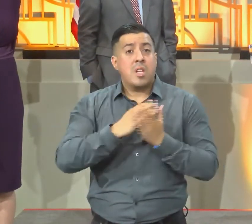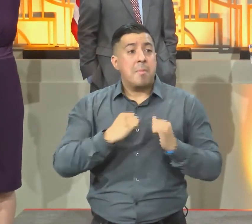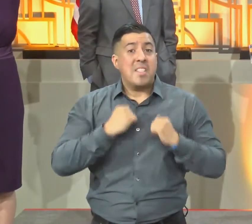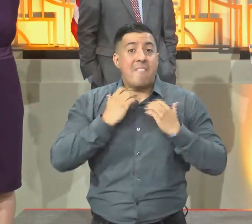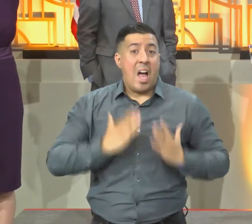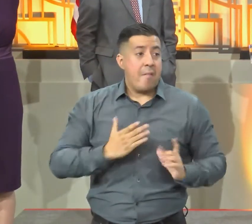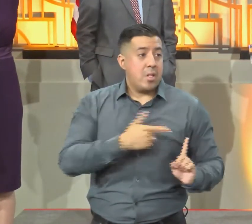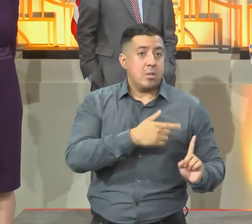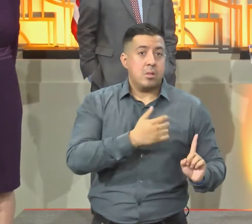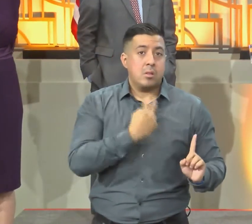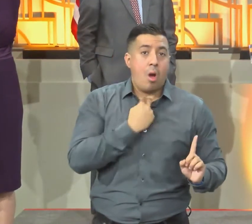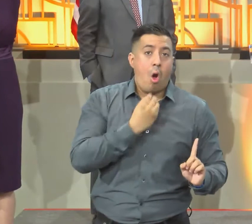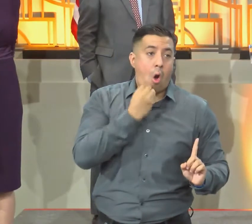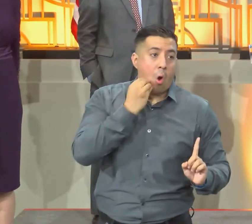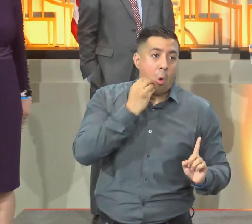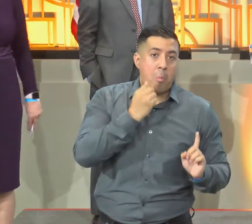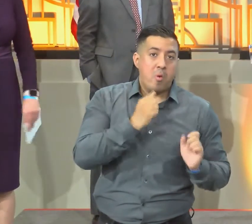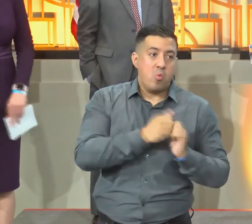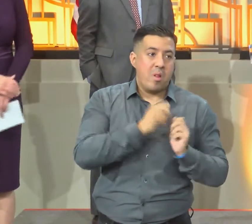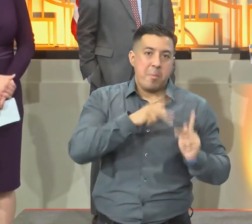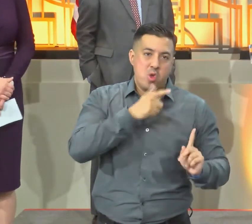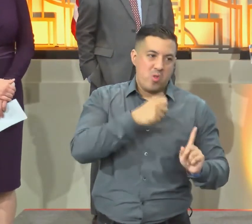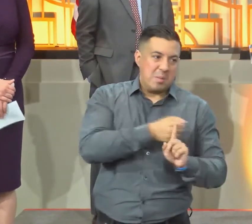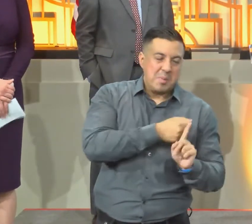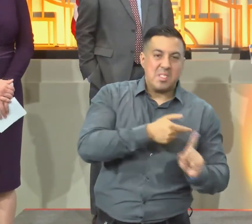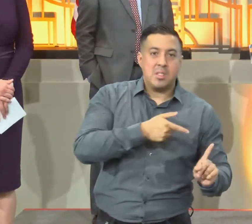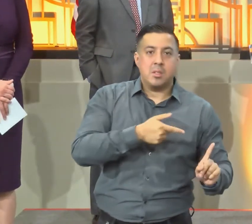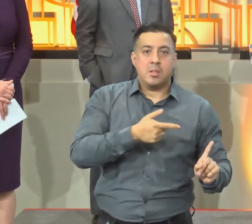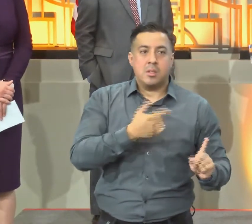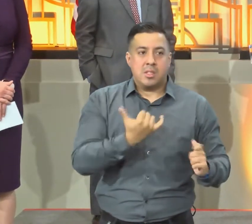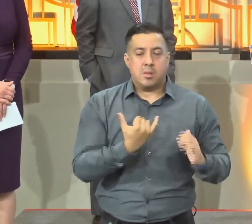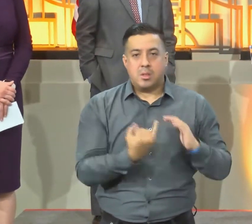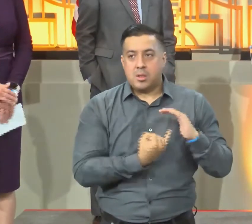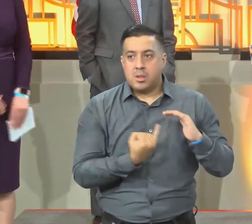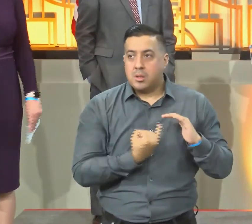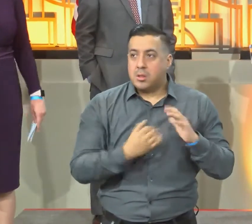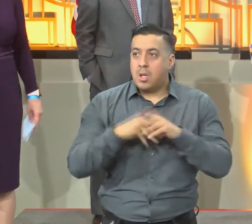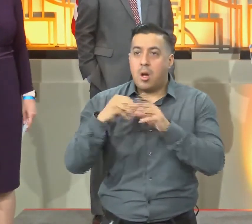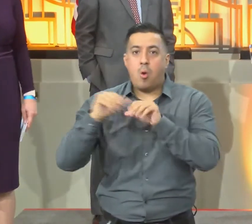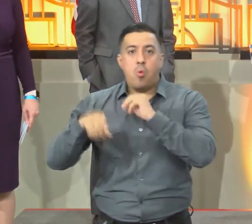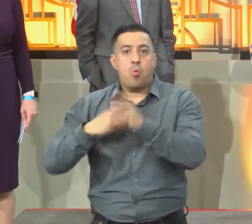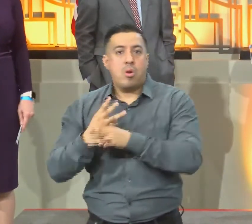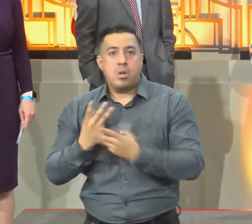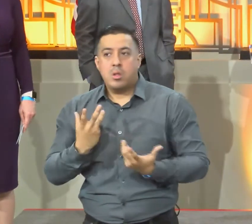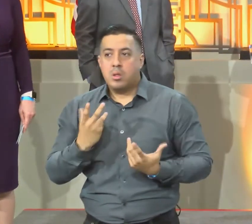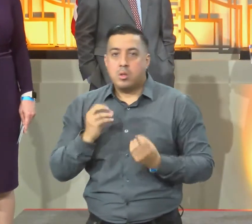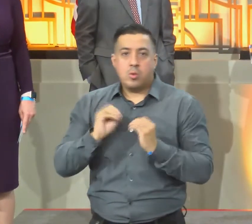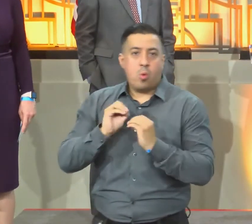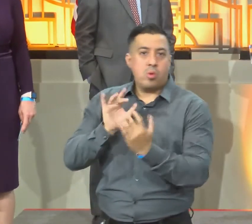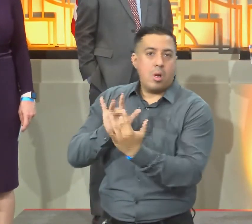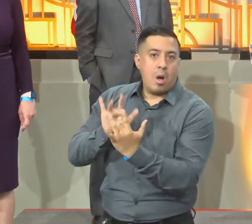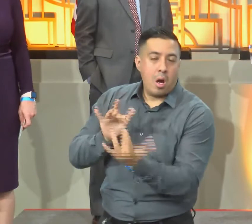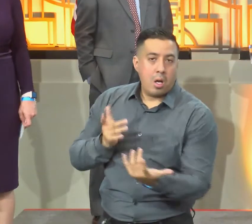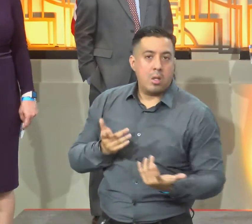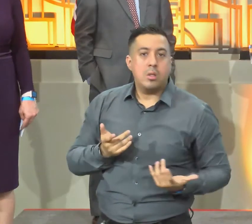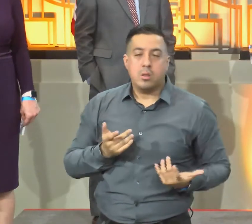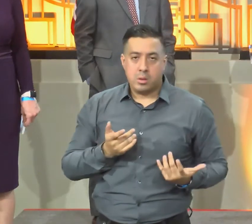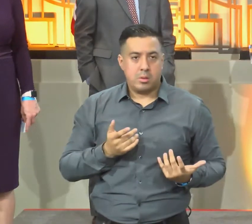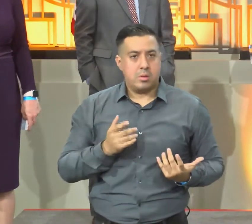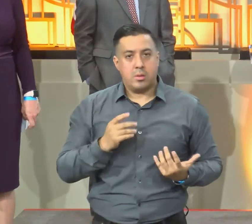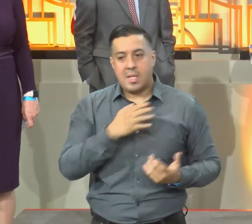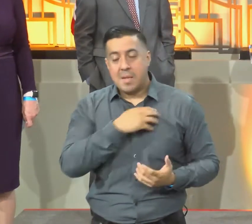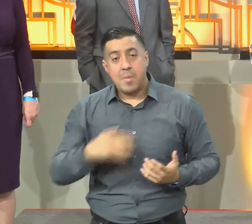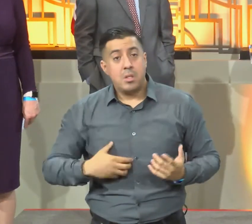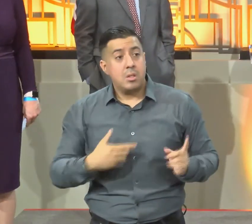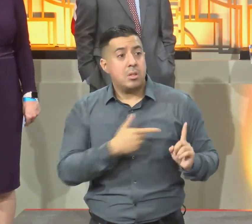home with their abusers, making them even more isolated from the outside world. Without hesitation, the mayor